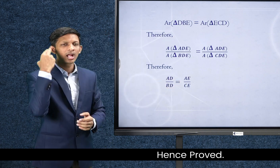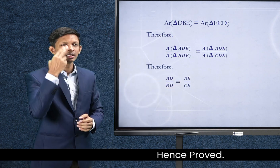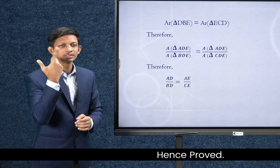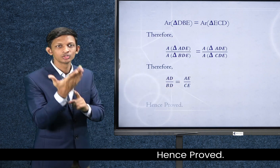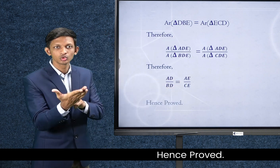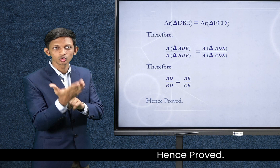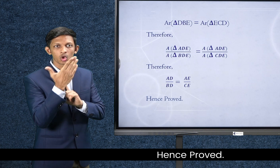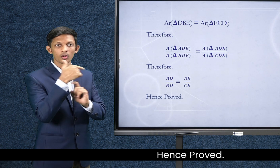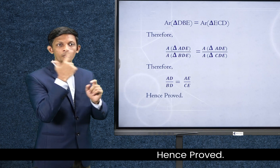Hence proved.